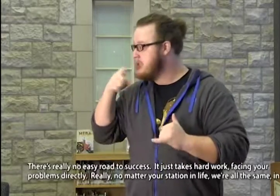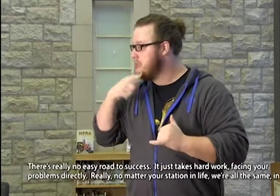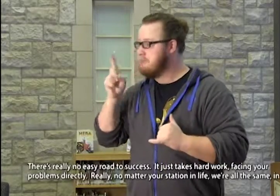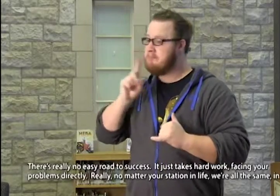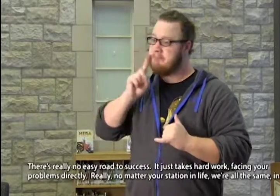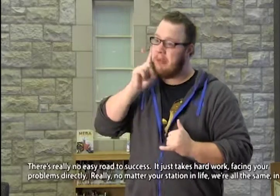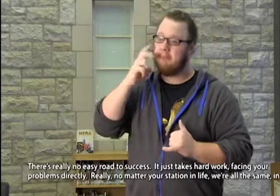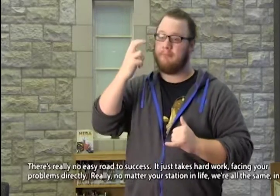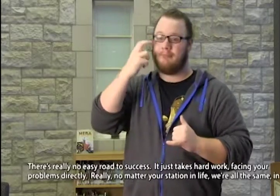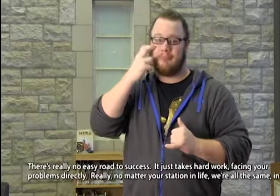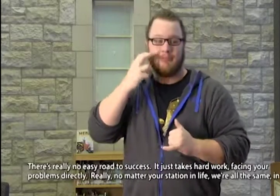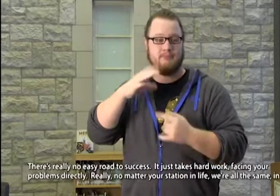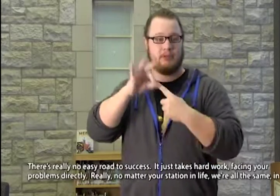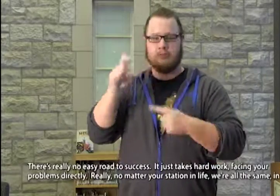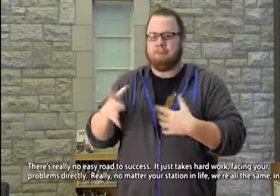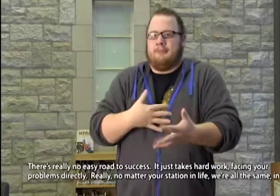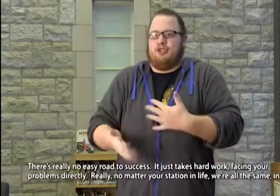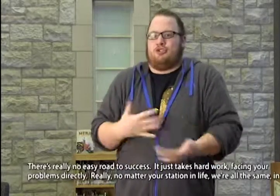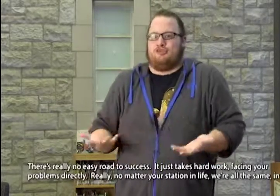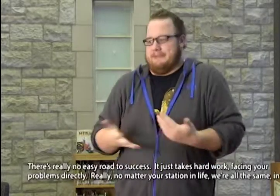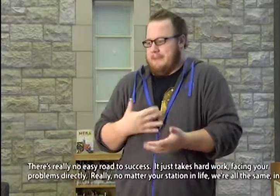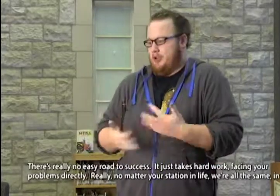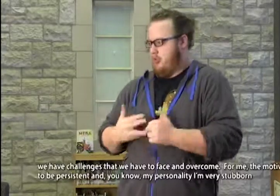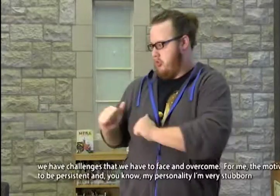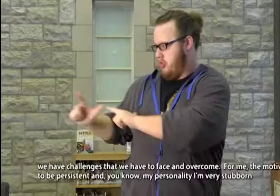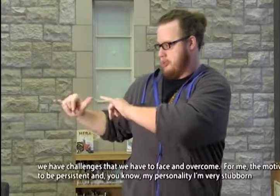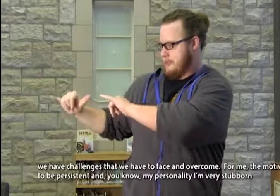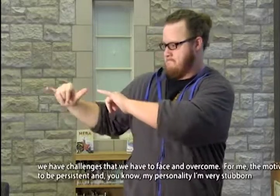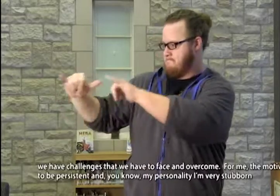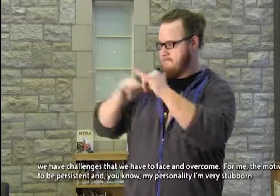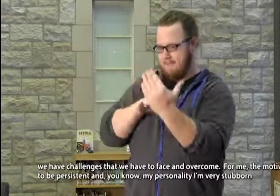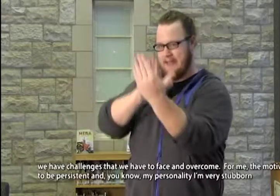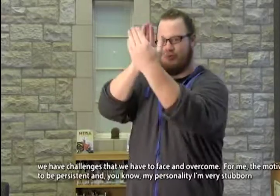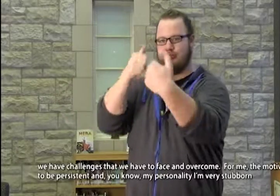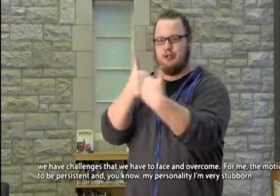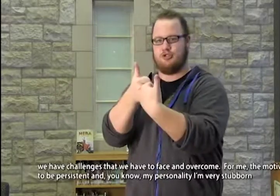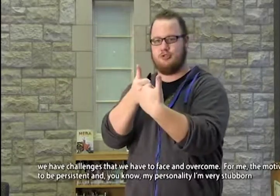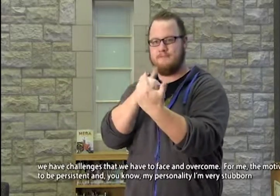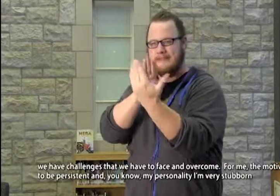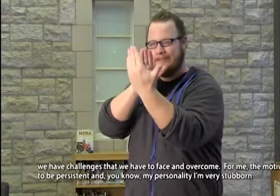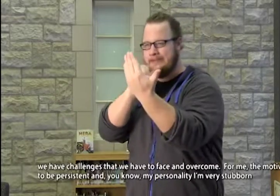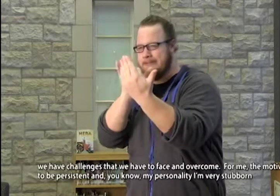life, we're all the same in that we have challenges that we have to face and overcome.